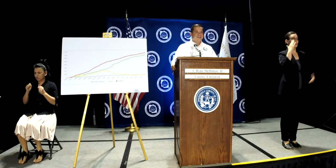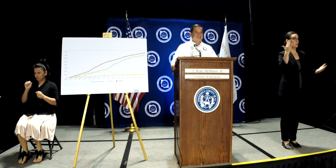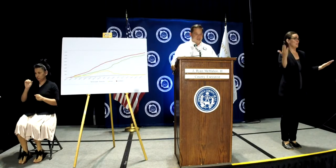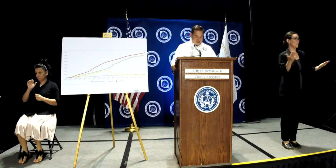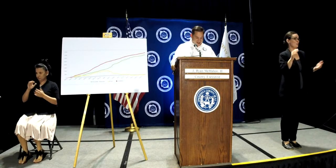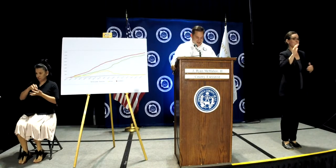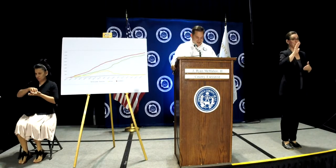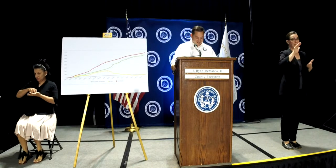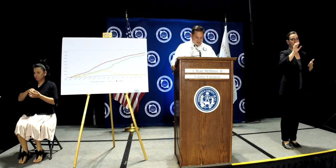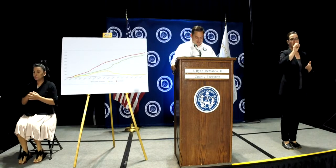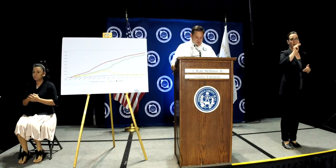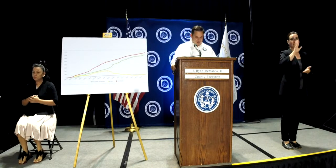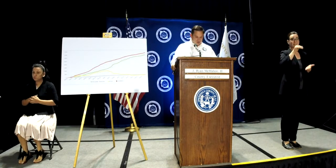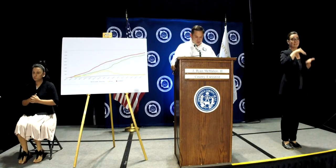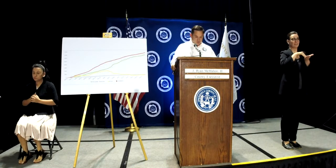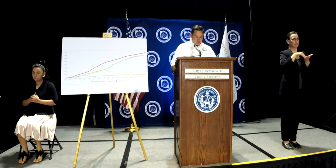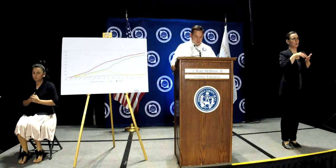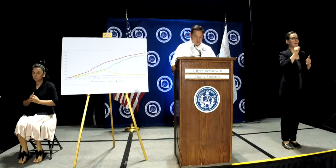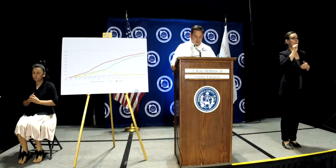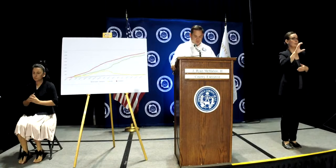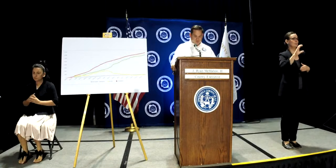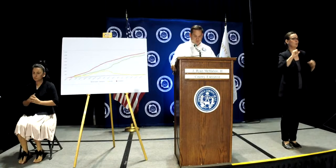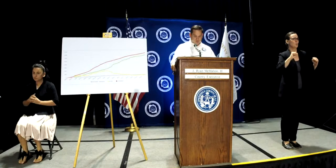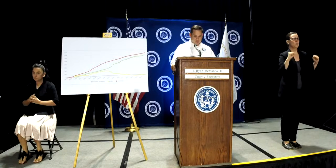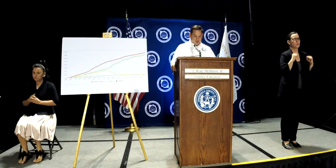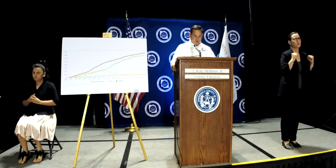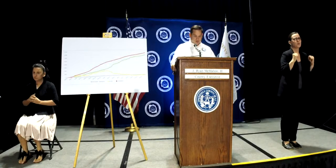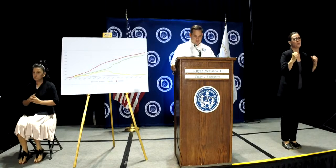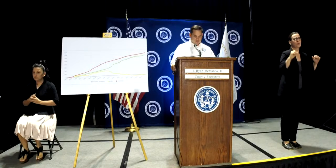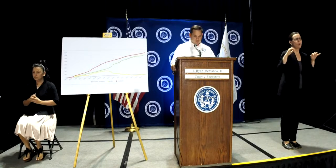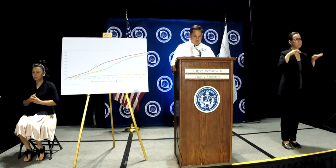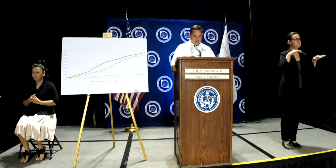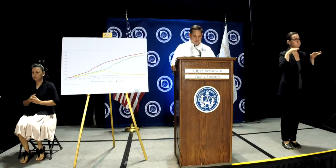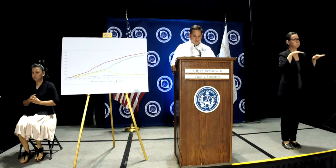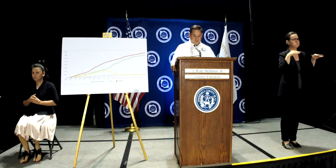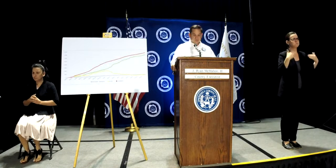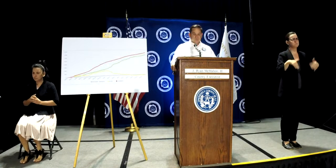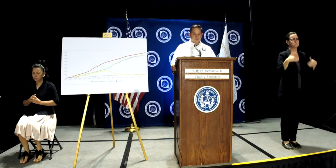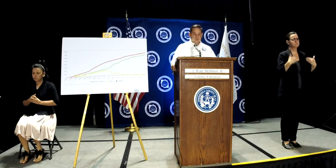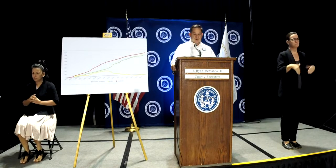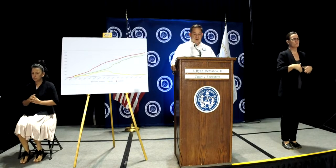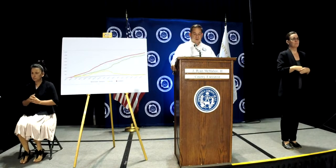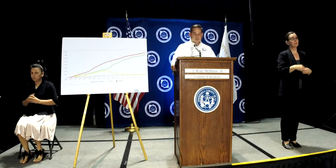here. Good news, no new deaths over the weekend.